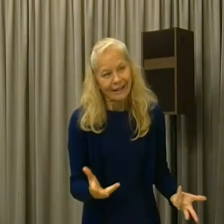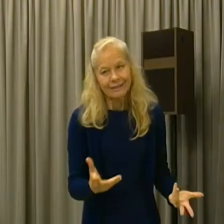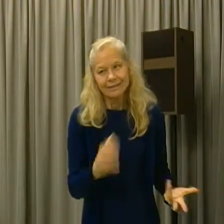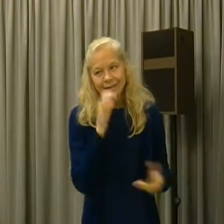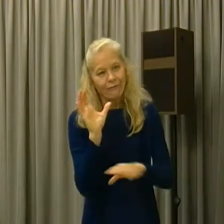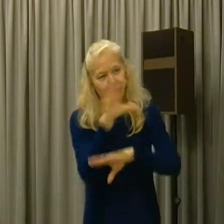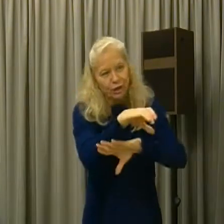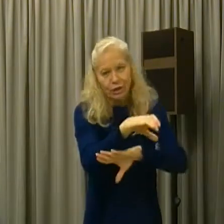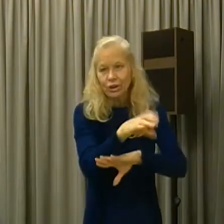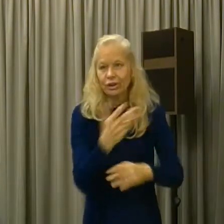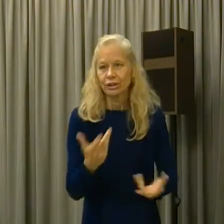first.